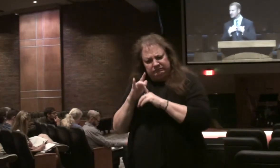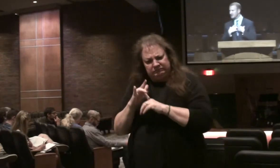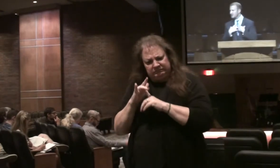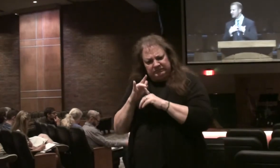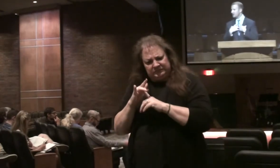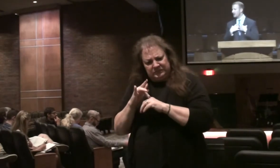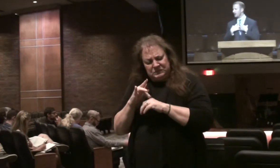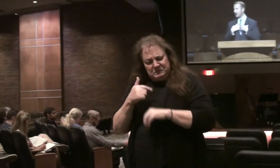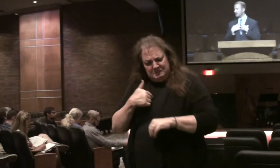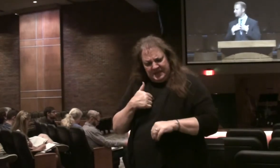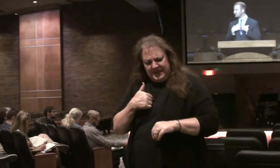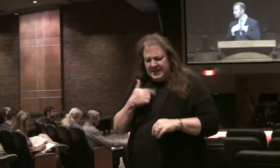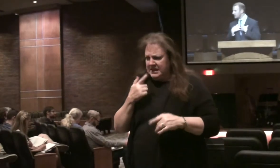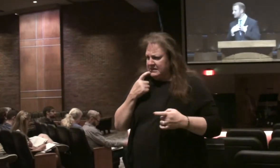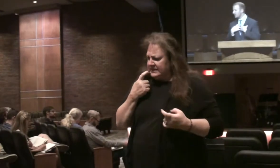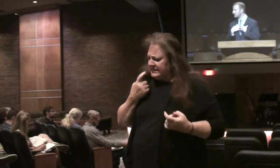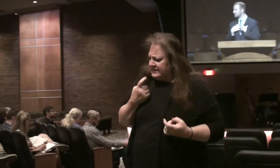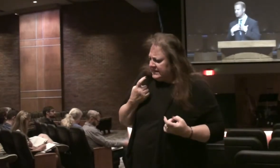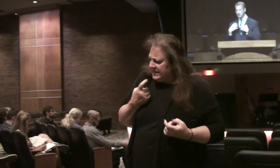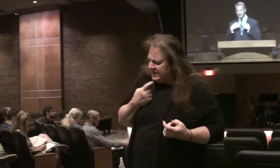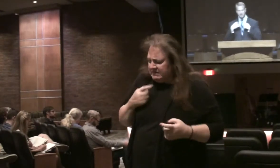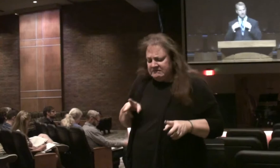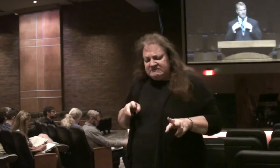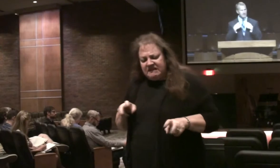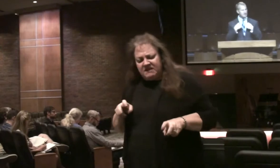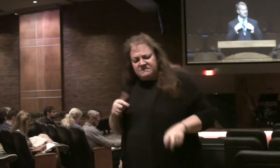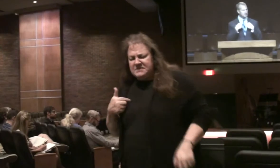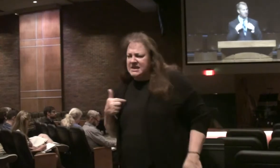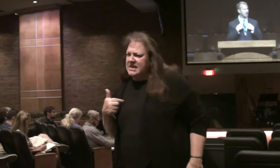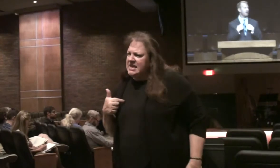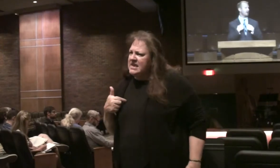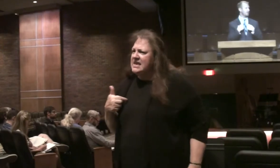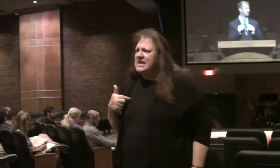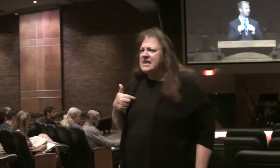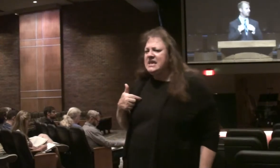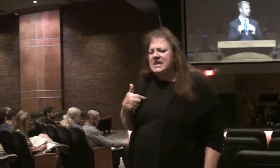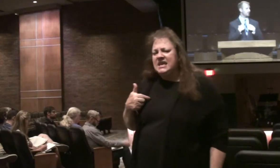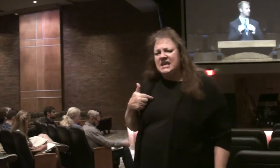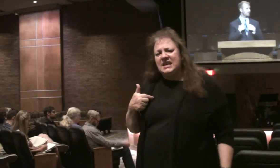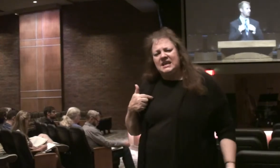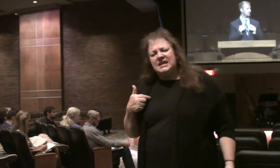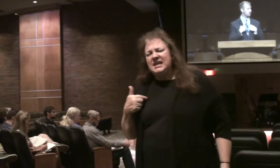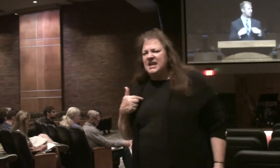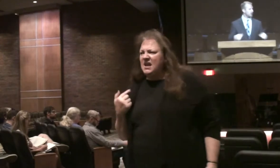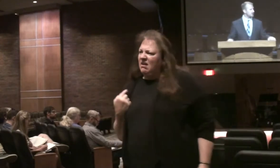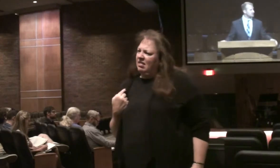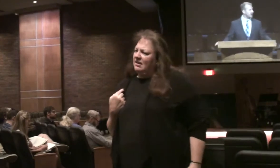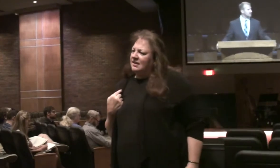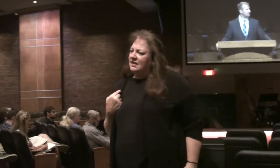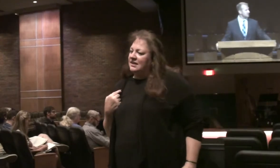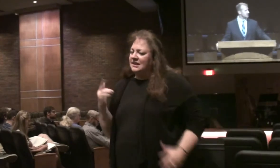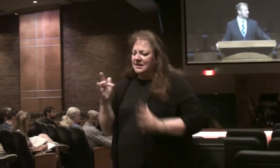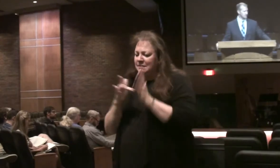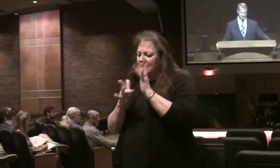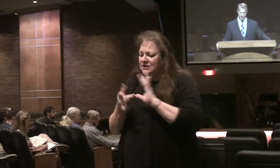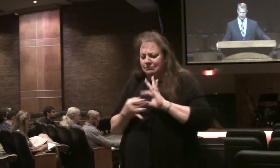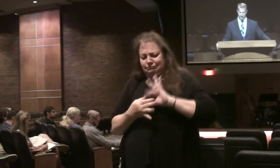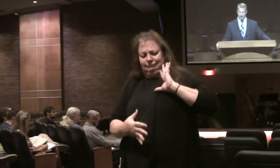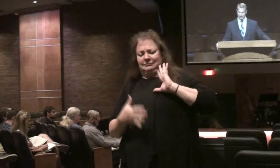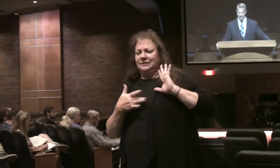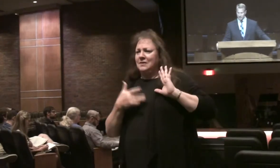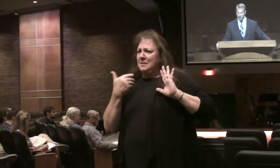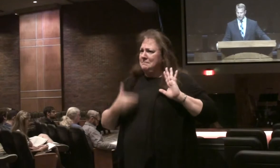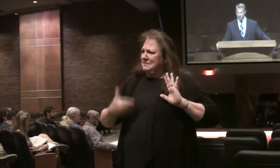enslaved to sin and consumed by selfishness. We live for me and myself and I. But Christ died to free us from